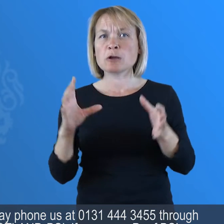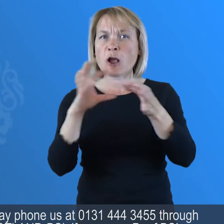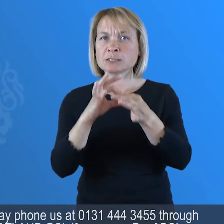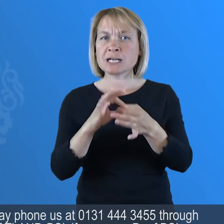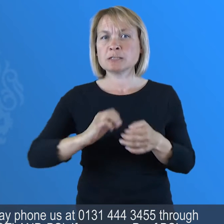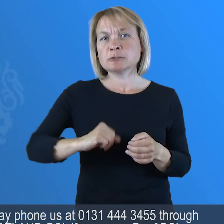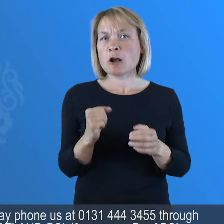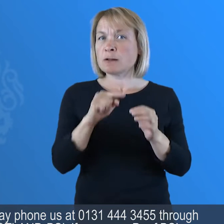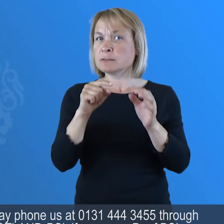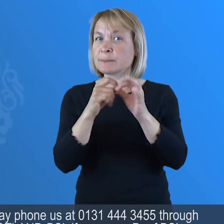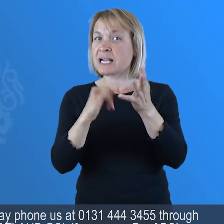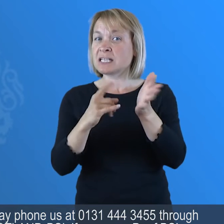0131